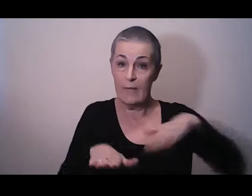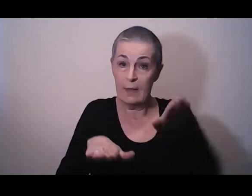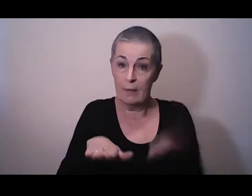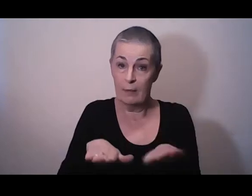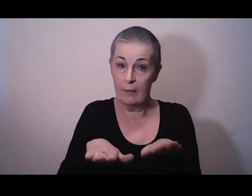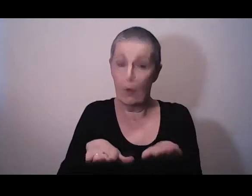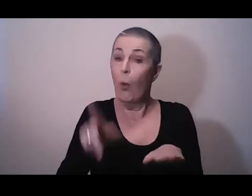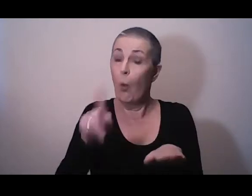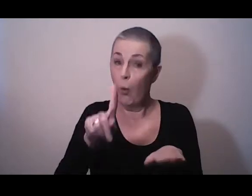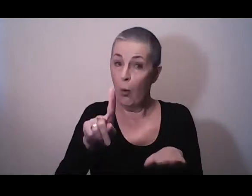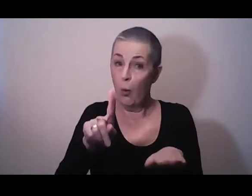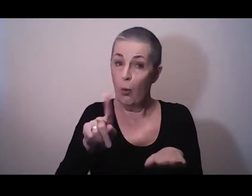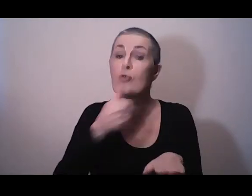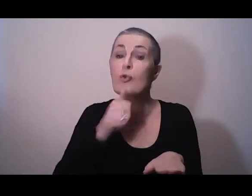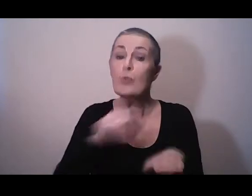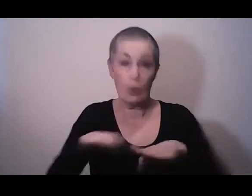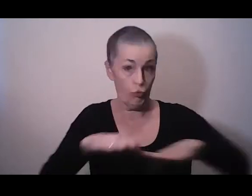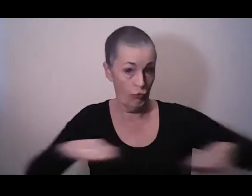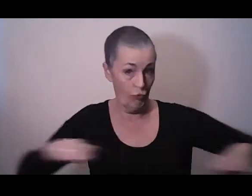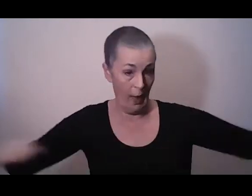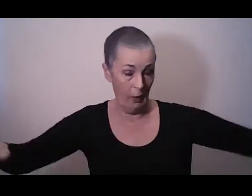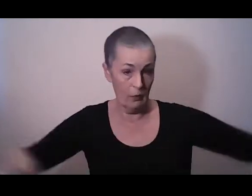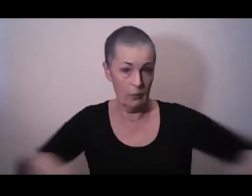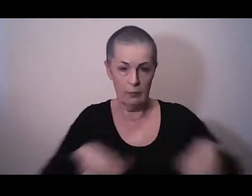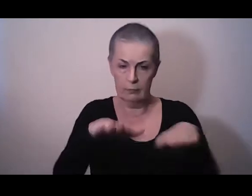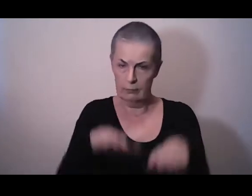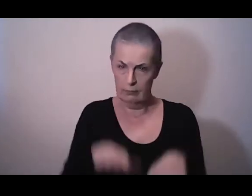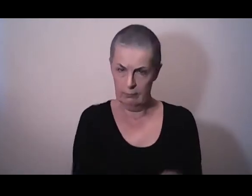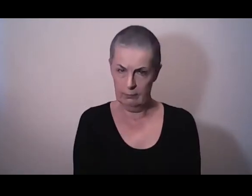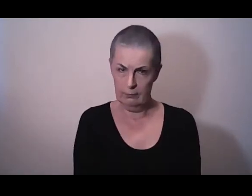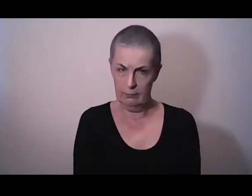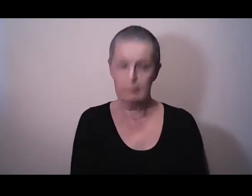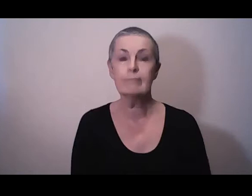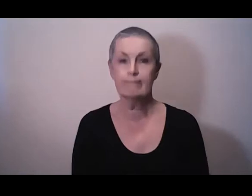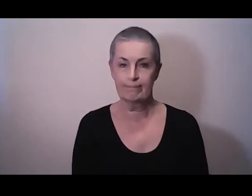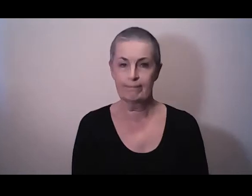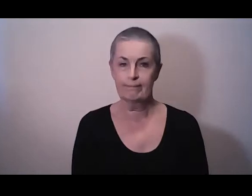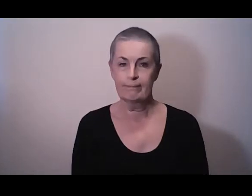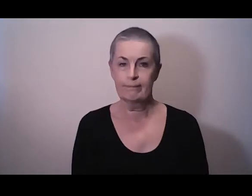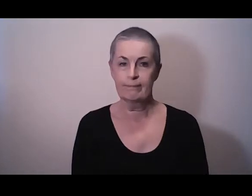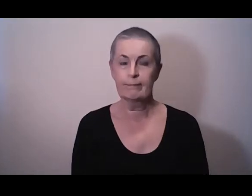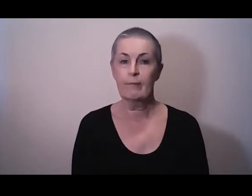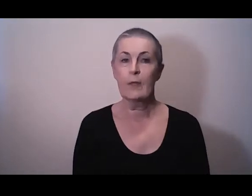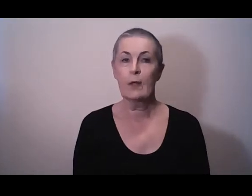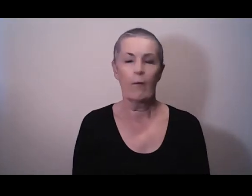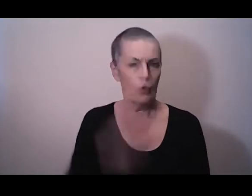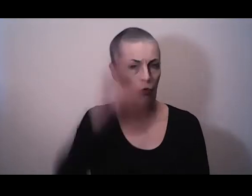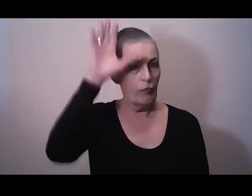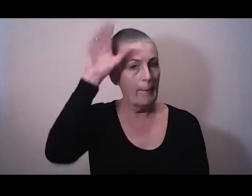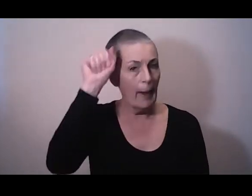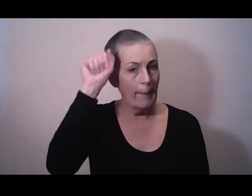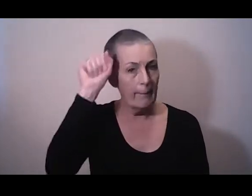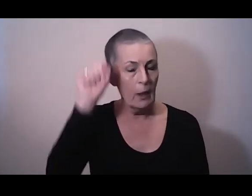So you have a good solid base. That's one thing to always remember with Qigong, is that you are connected